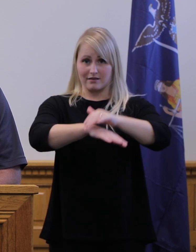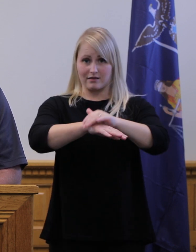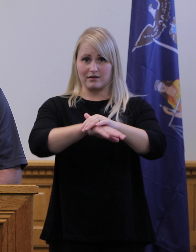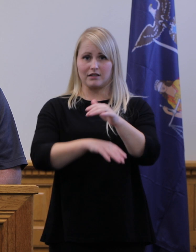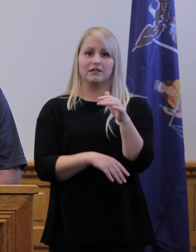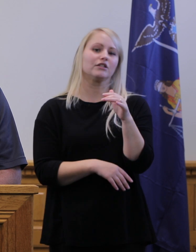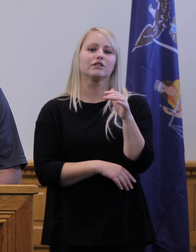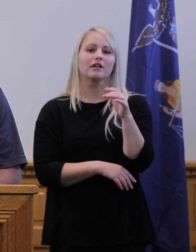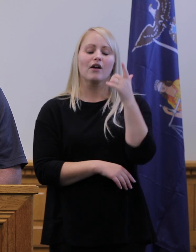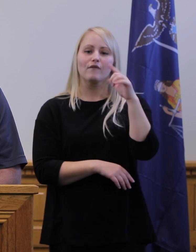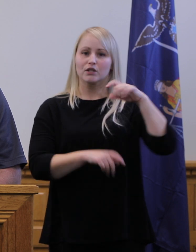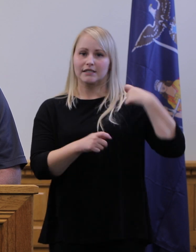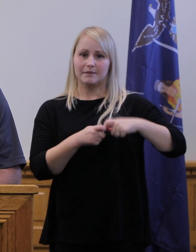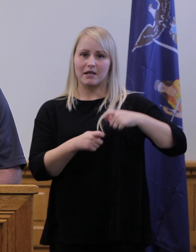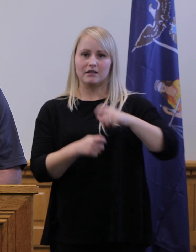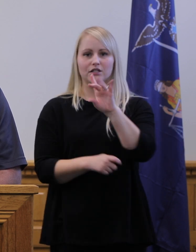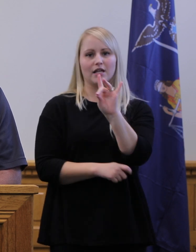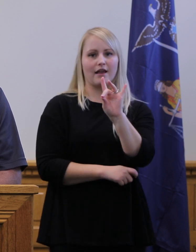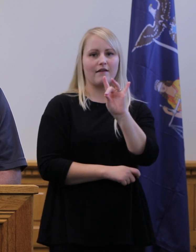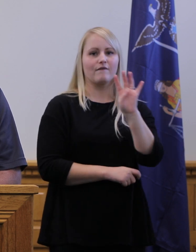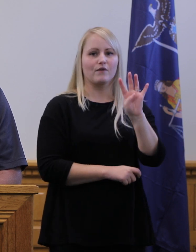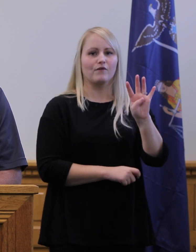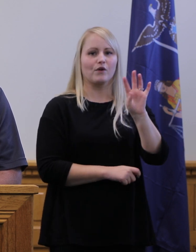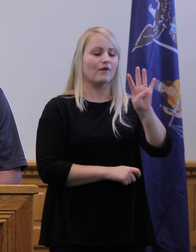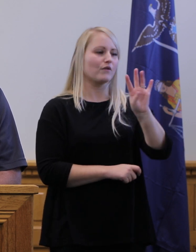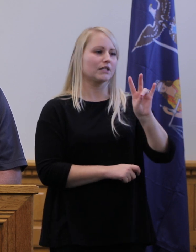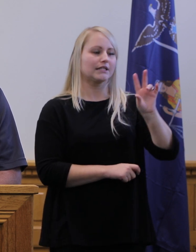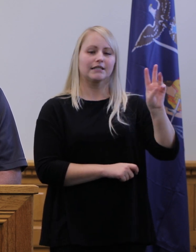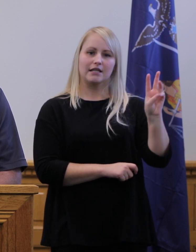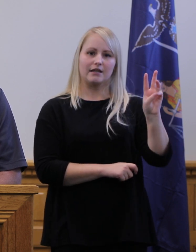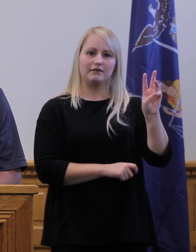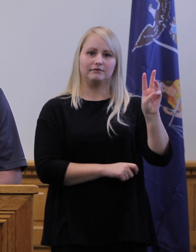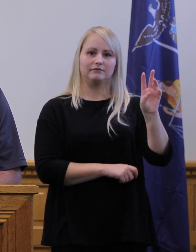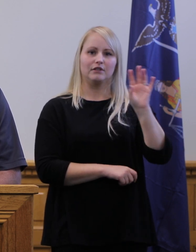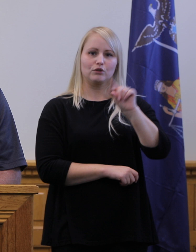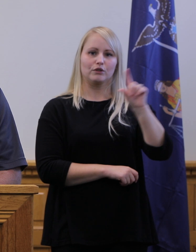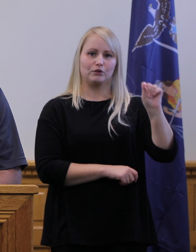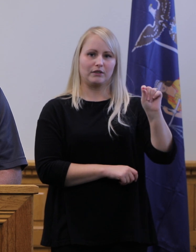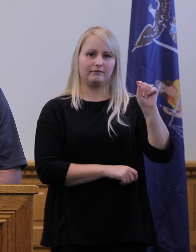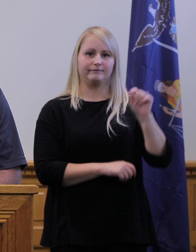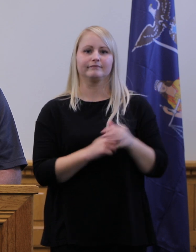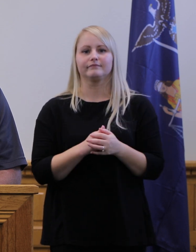844-468-2020 for Spanish. Once again, I want to thank you for your cooperation as we work through the ever-changing